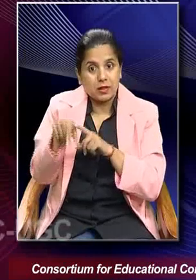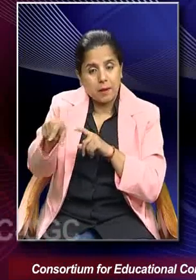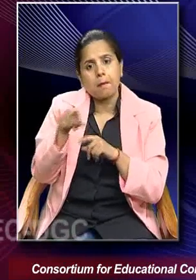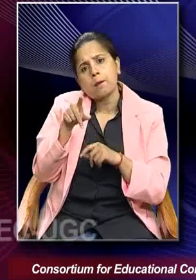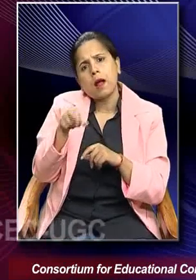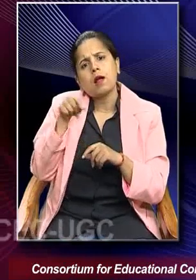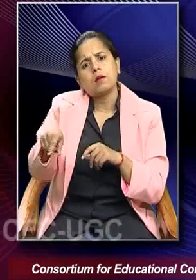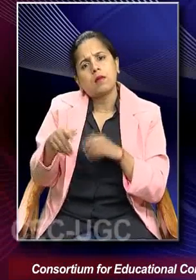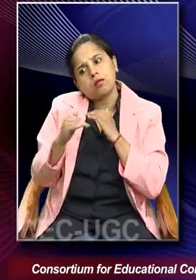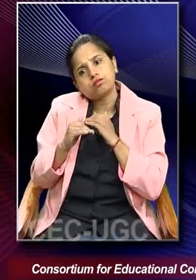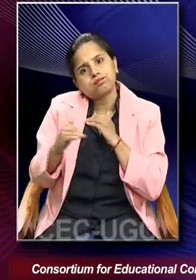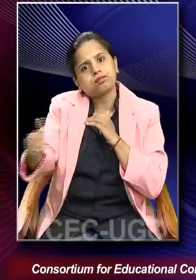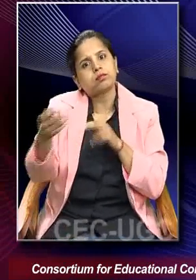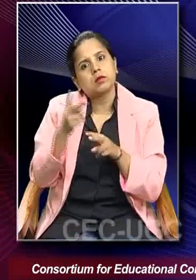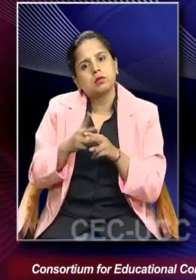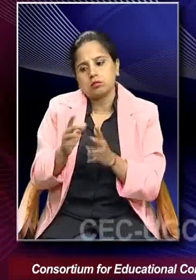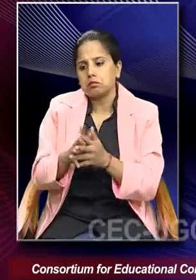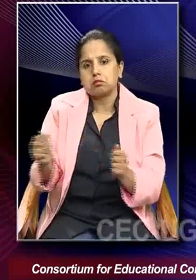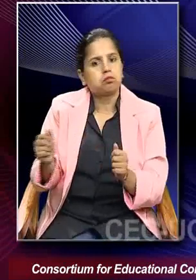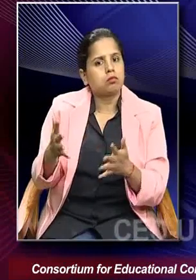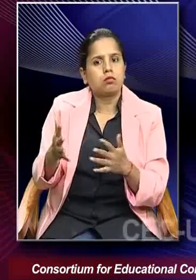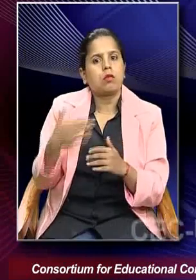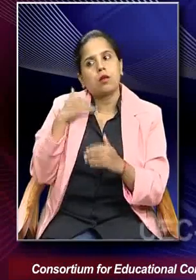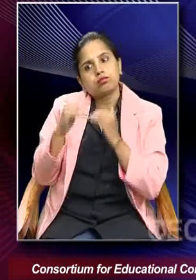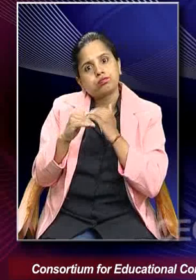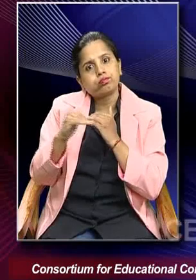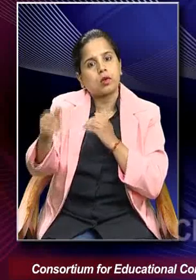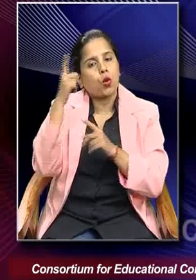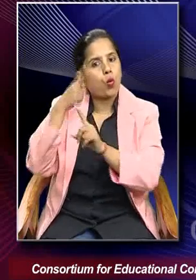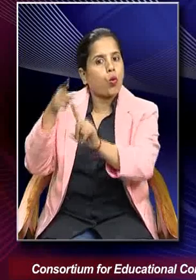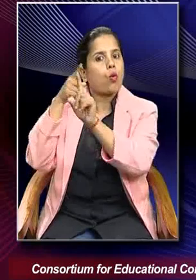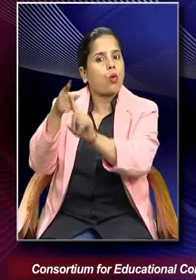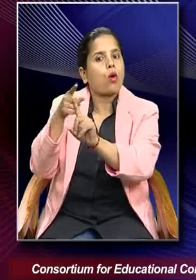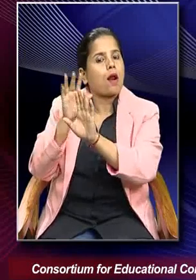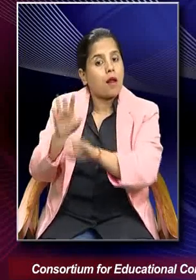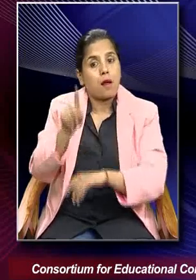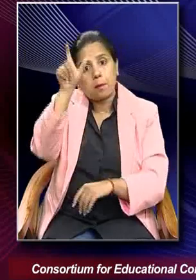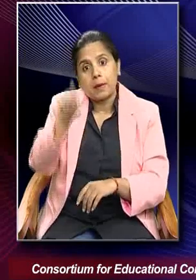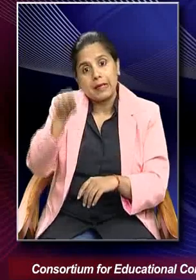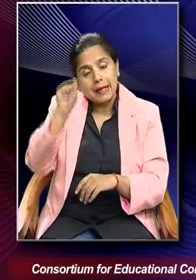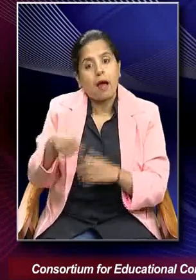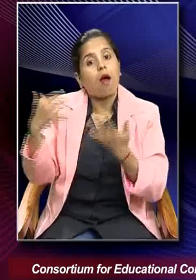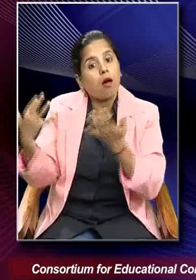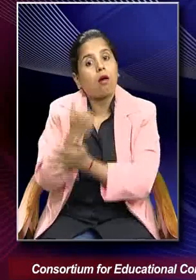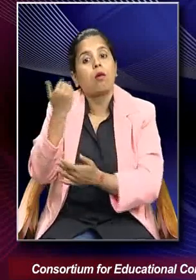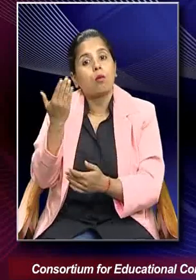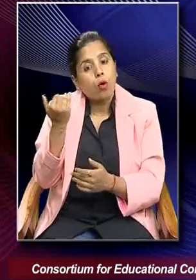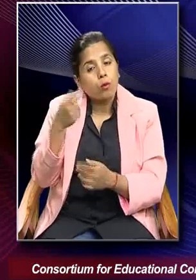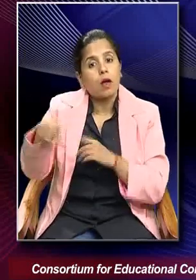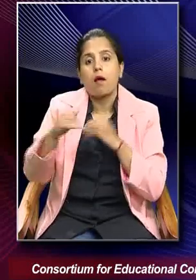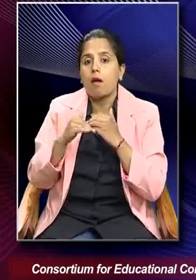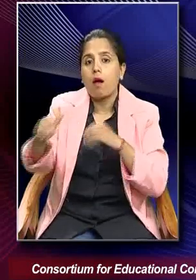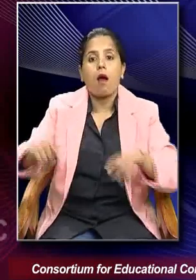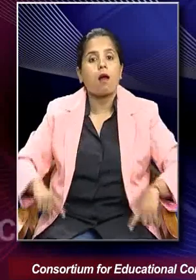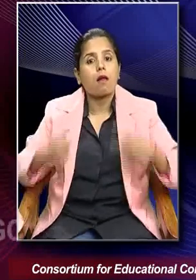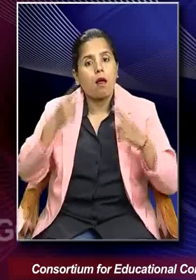reflects sustainability or a sustainable goal that an individual can perceive a sustainable life and